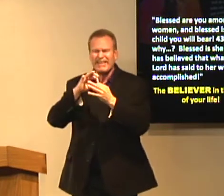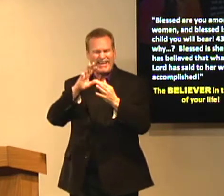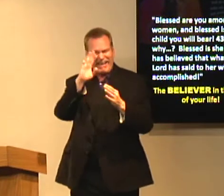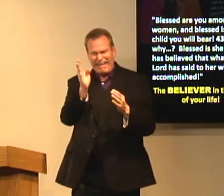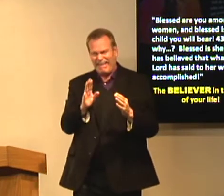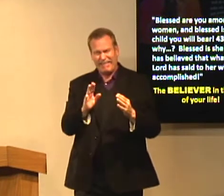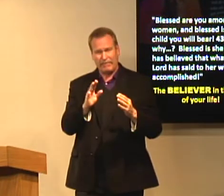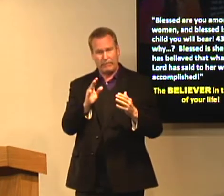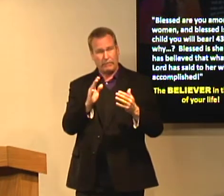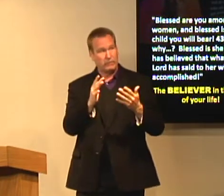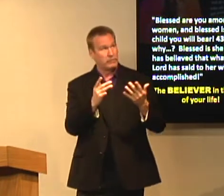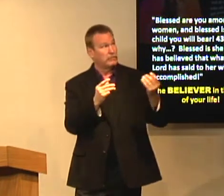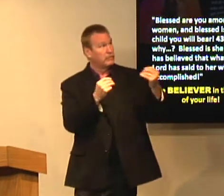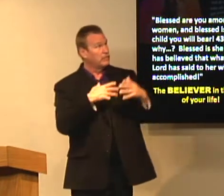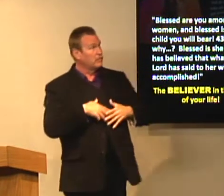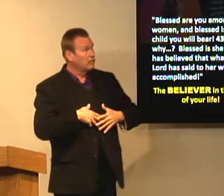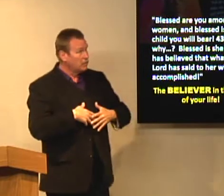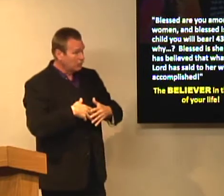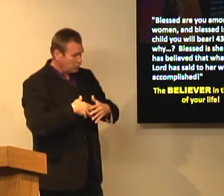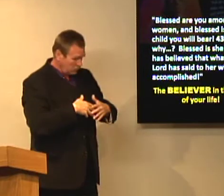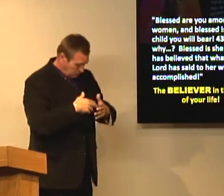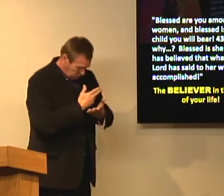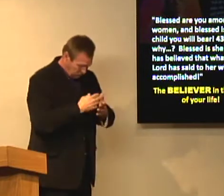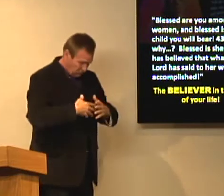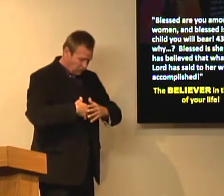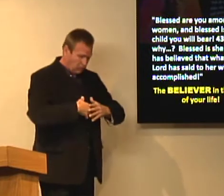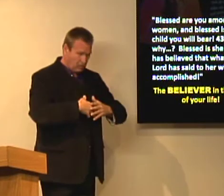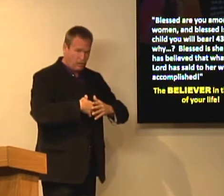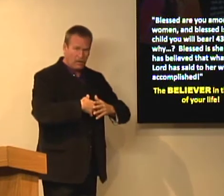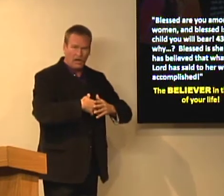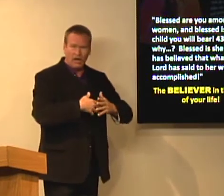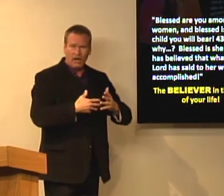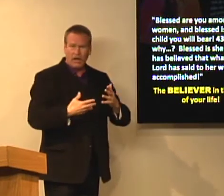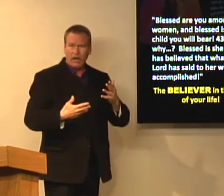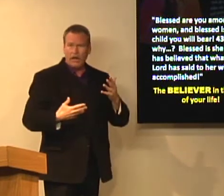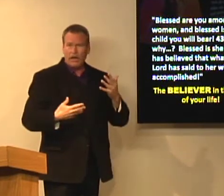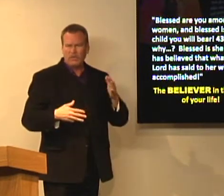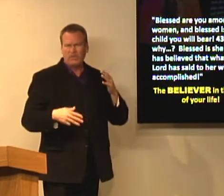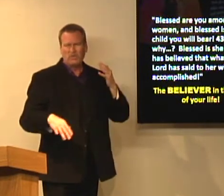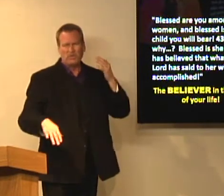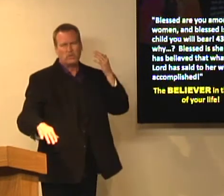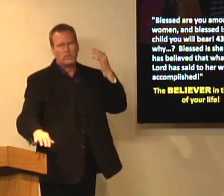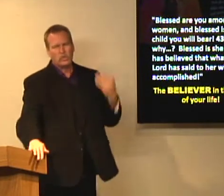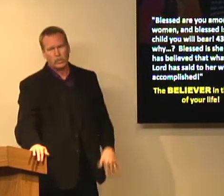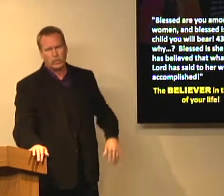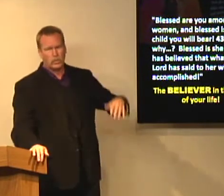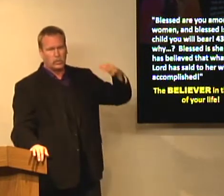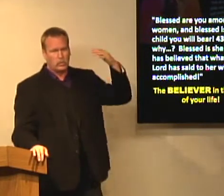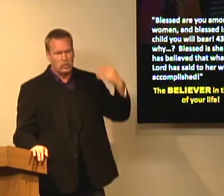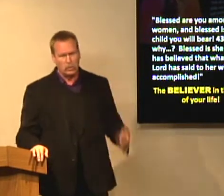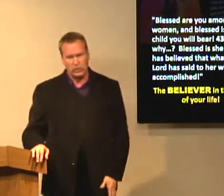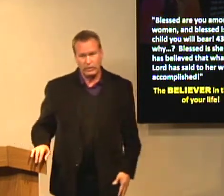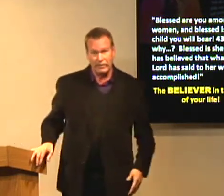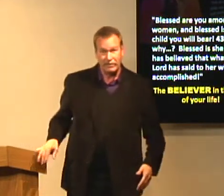been with a man. She had never had relations with a man. And then suddenly she was pregnant. Can you